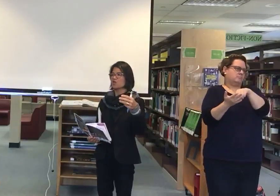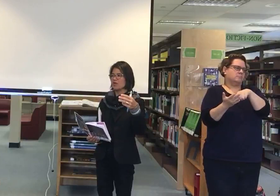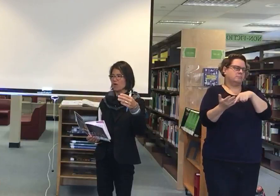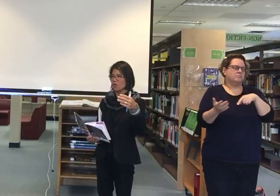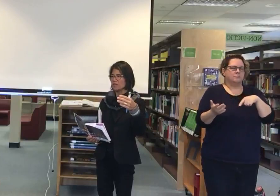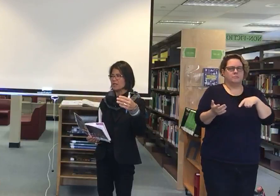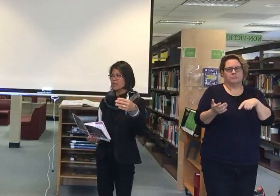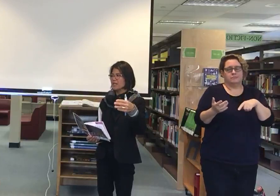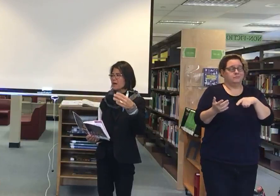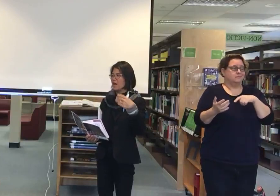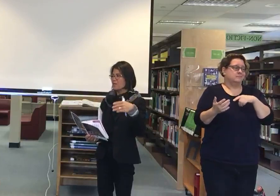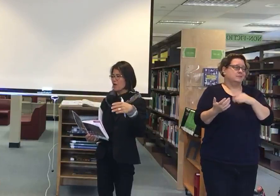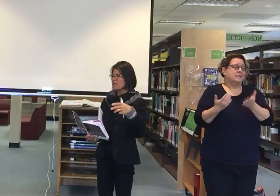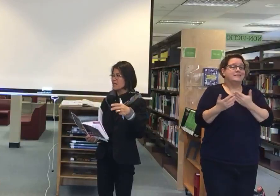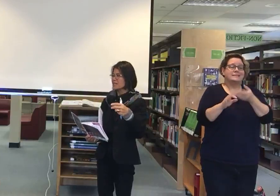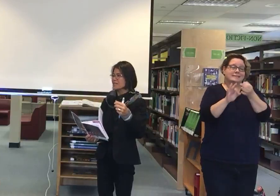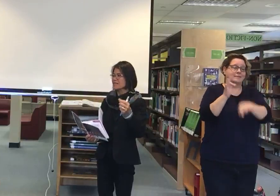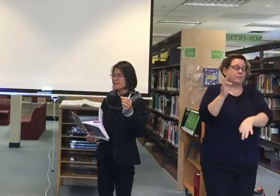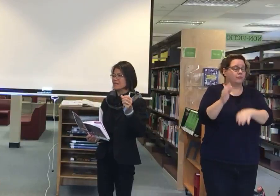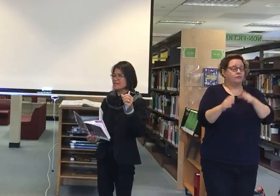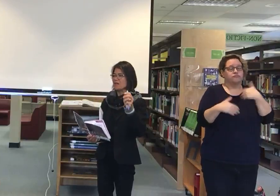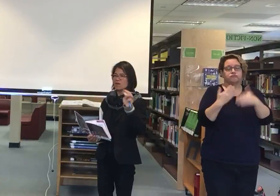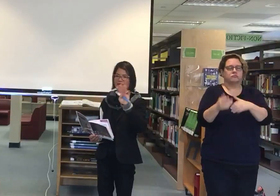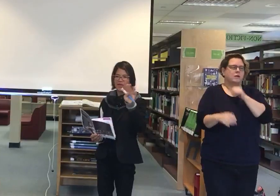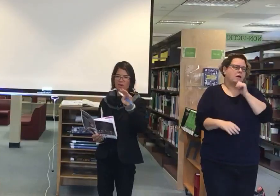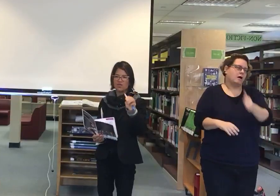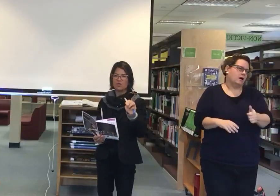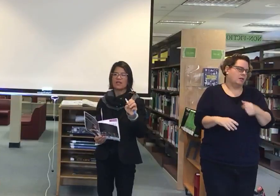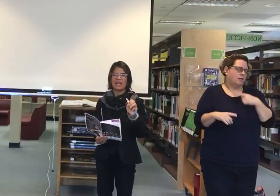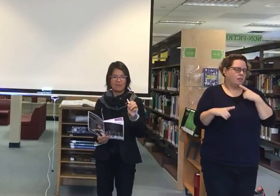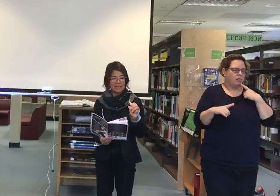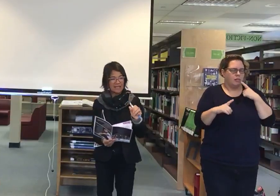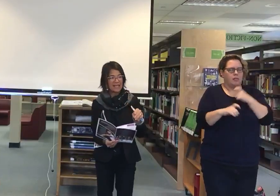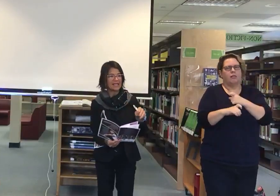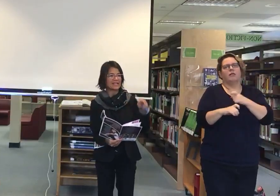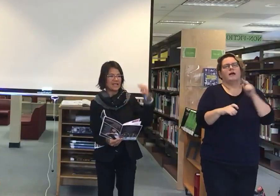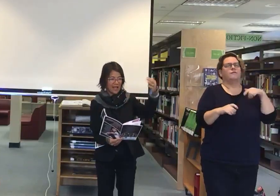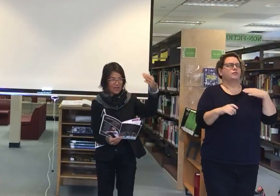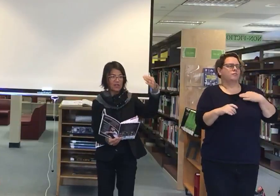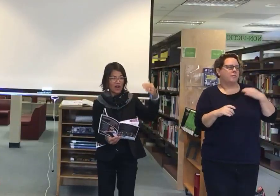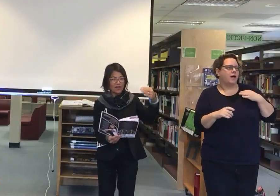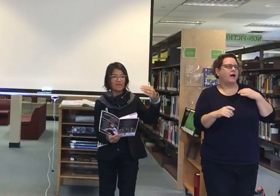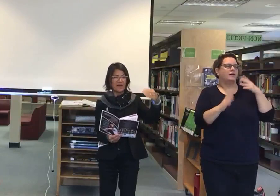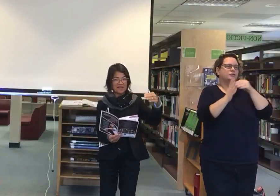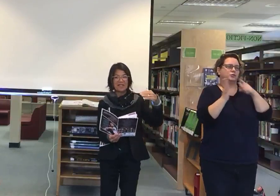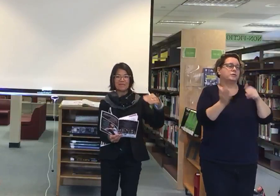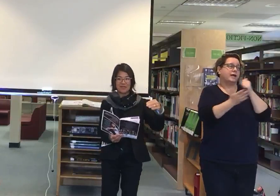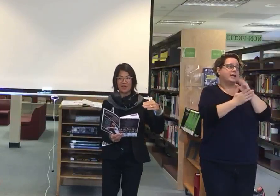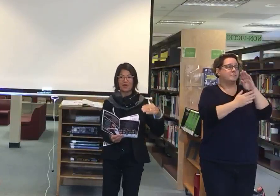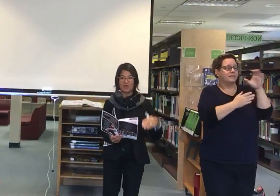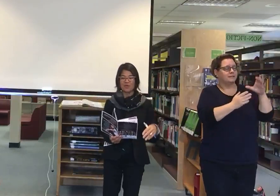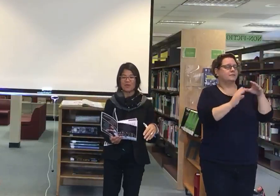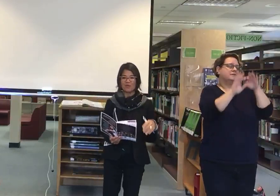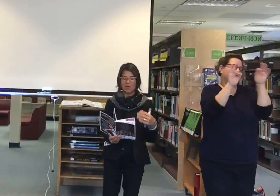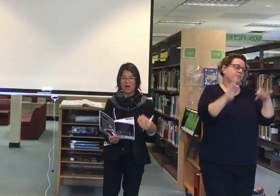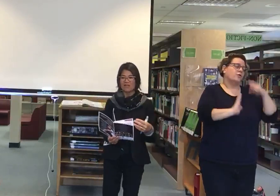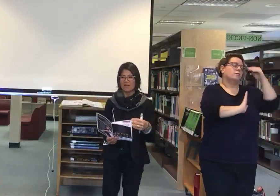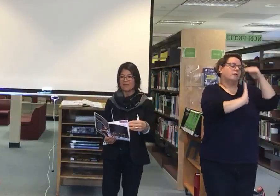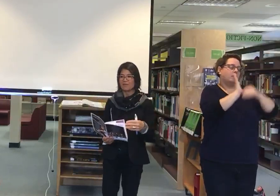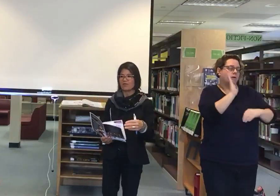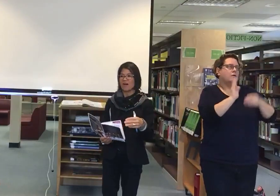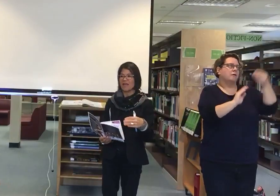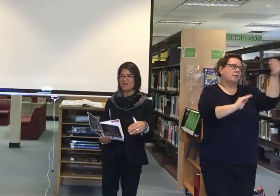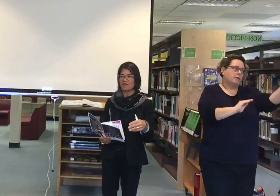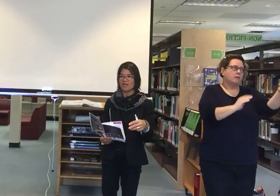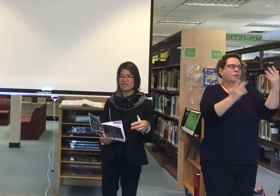it's not a straightforward process. It's all, you know, student ABC, and there's a lot of steps to go through. So we want